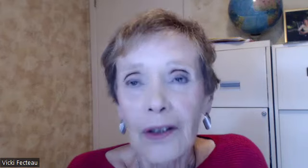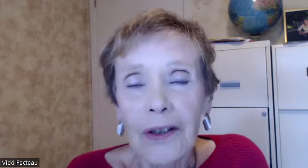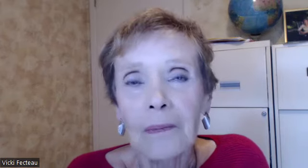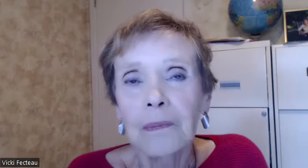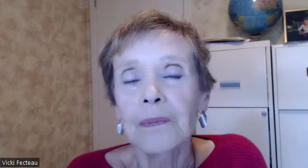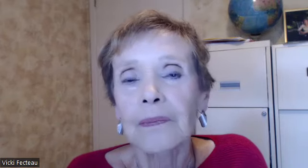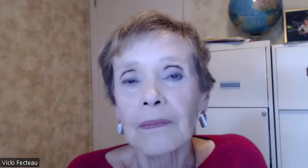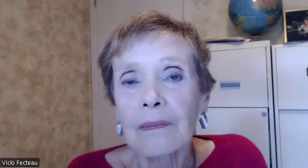learn.